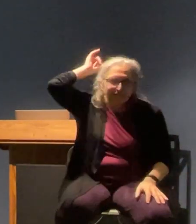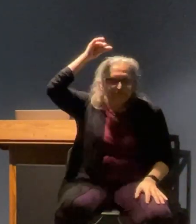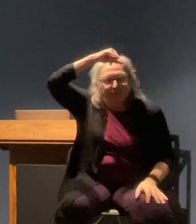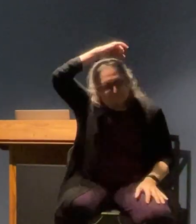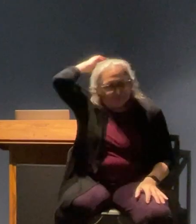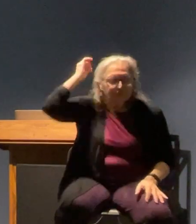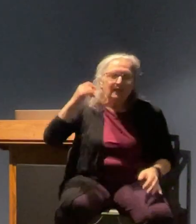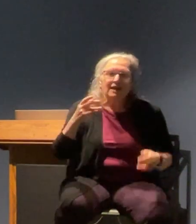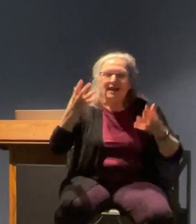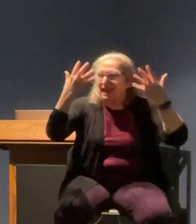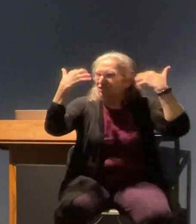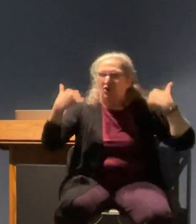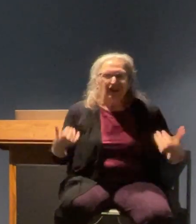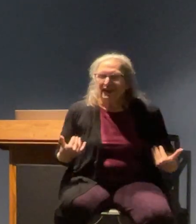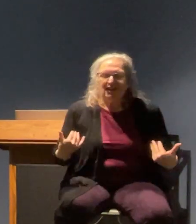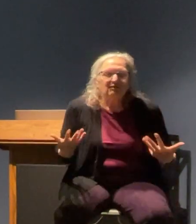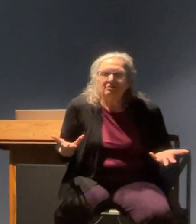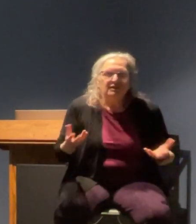to keep your hair.